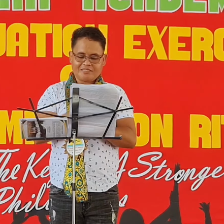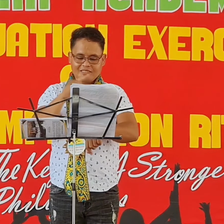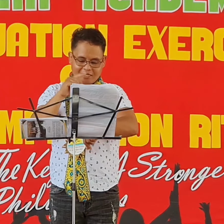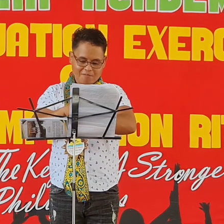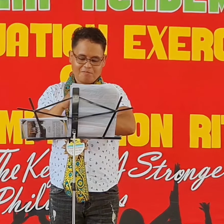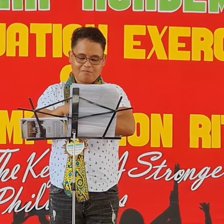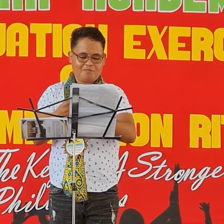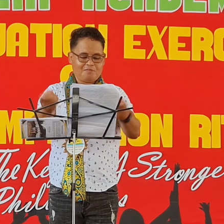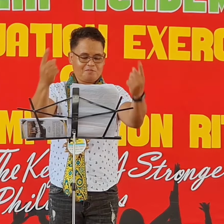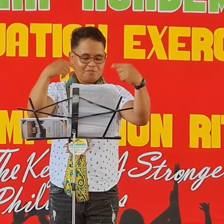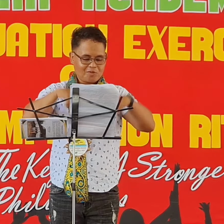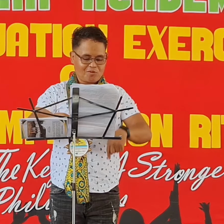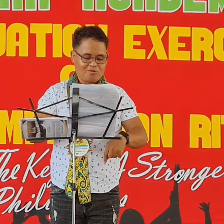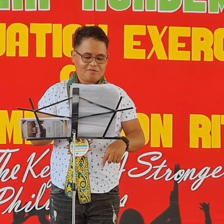And the right time came.